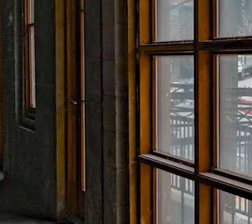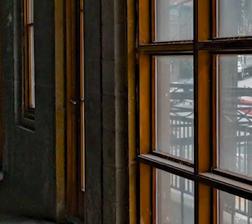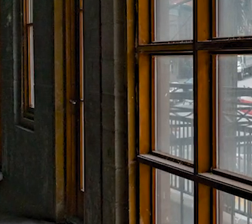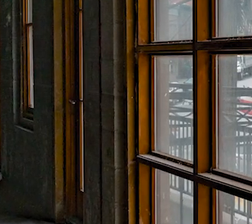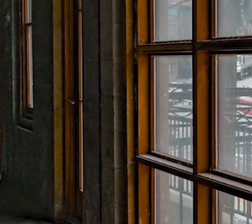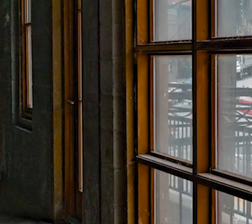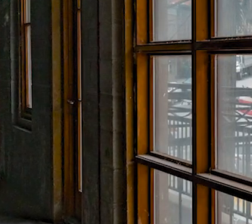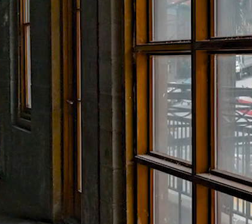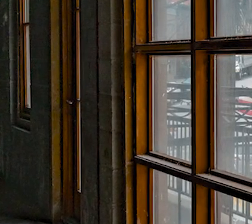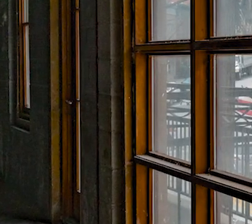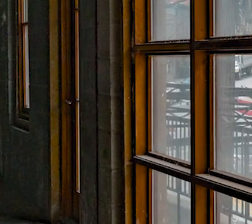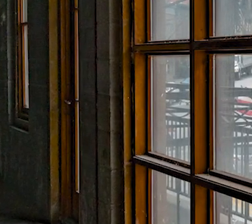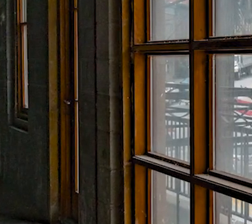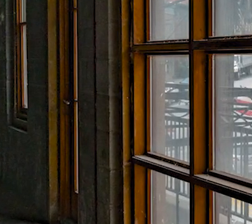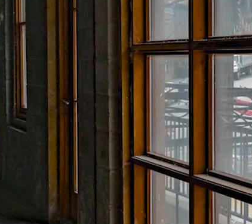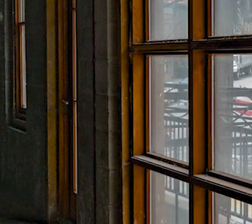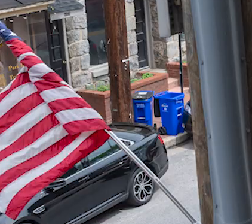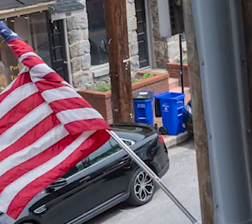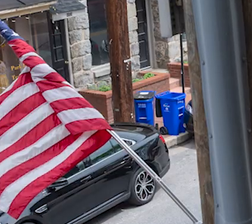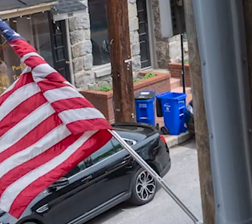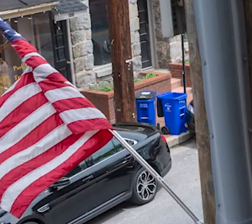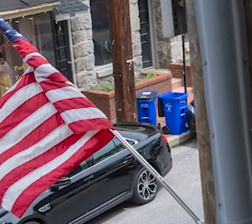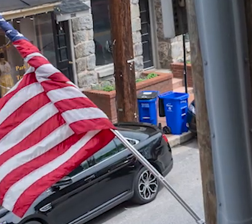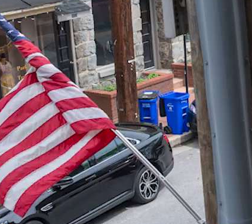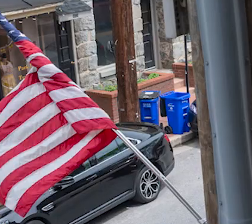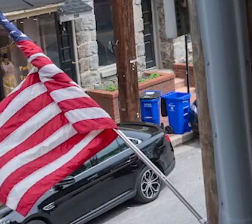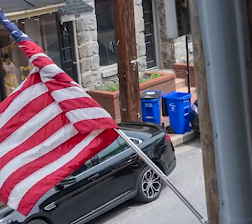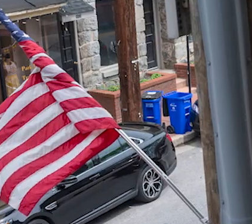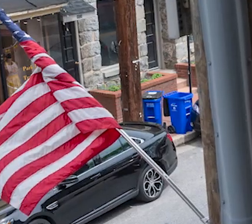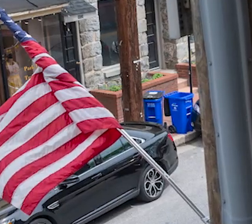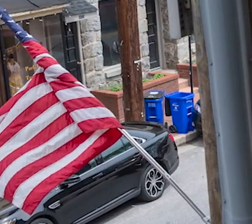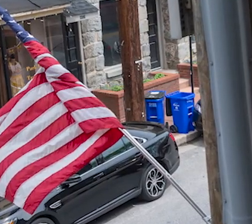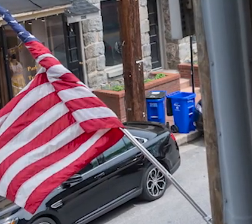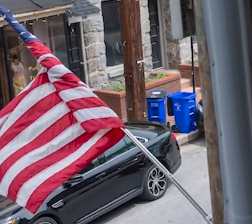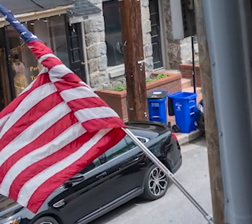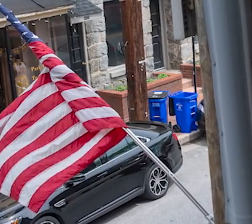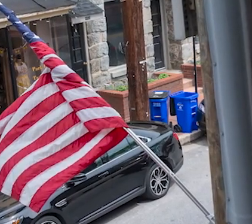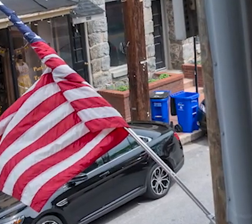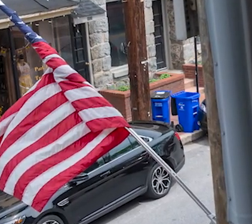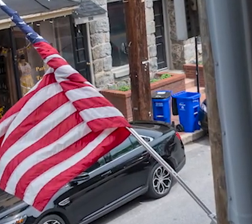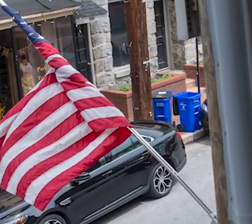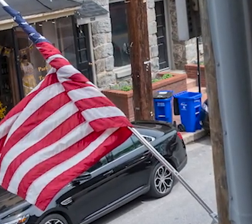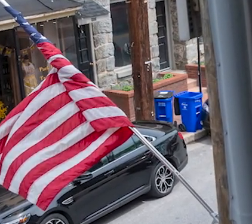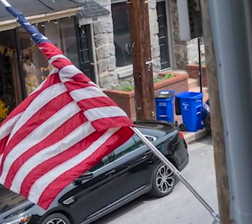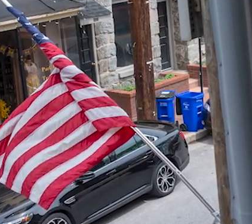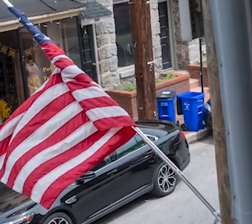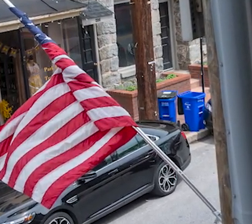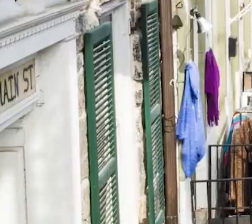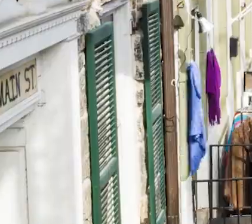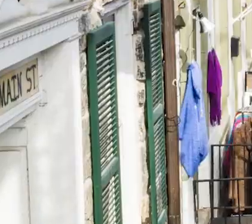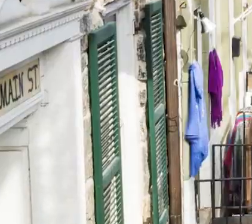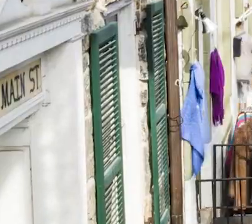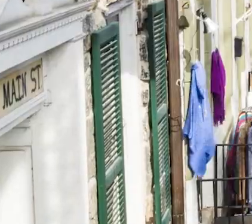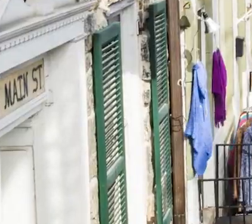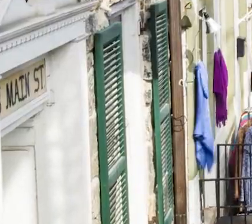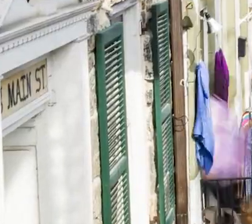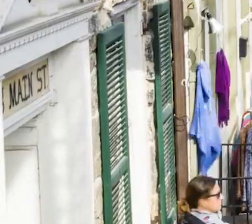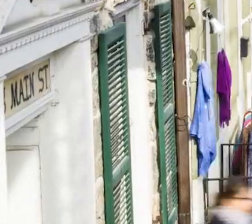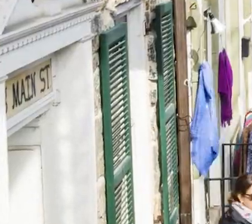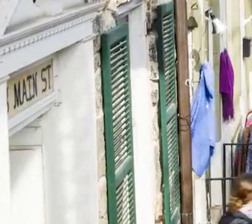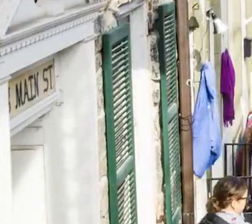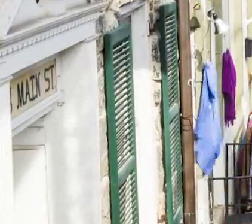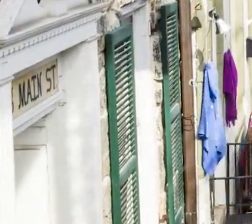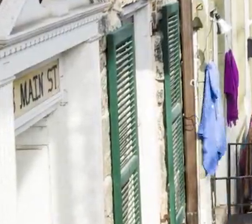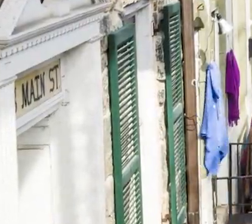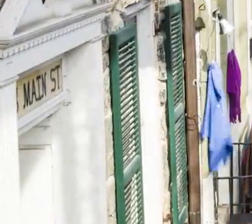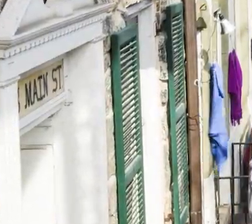life, we will continue to activate historic Ellicott City for businesses and visitors alike, creating the momentum needed to